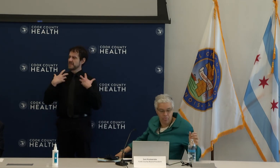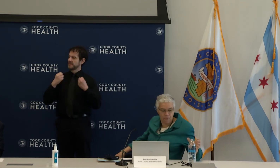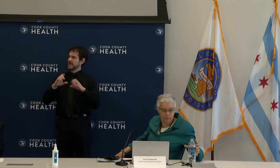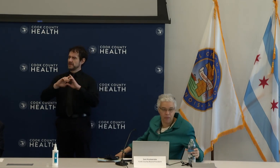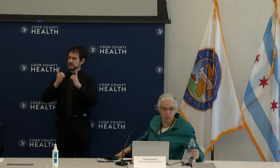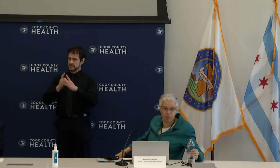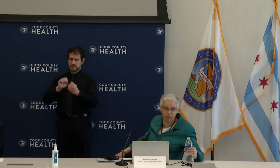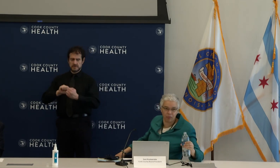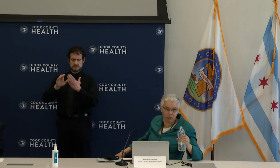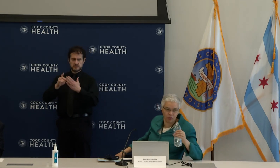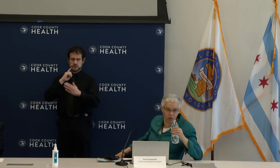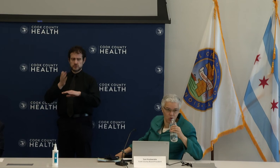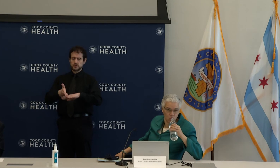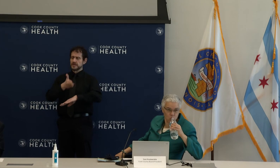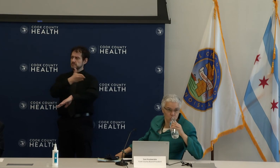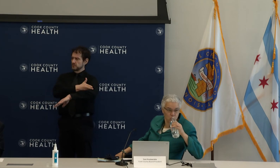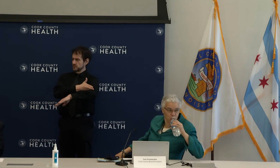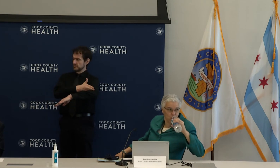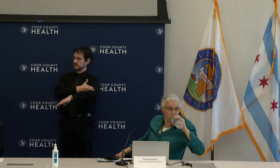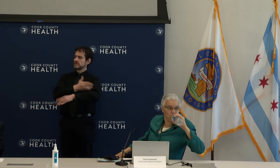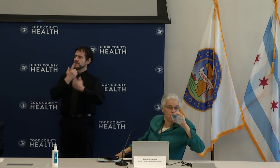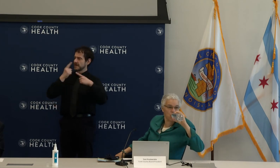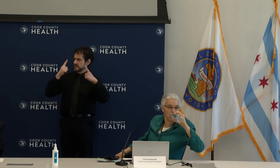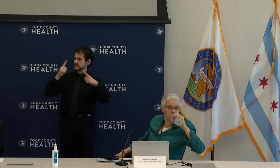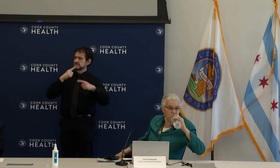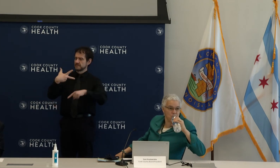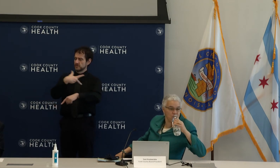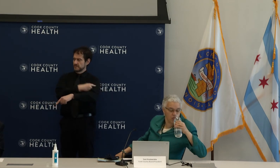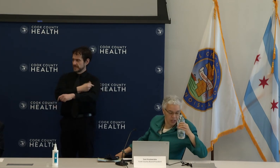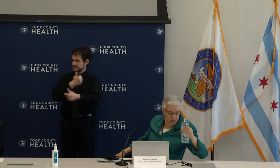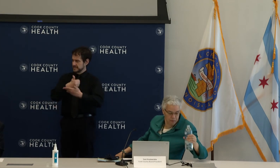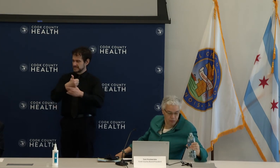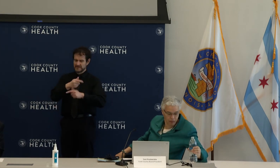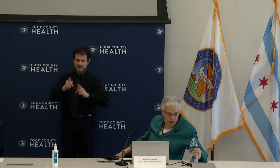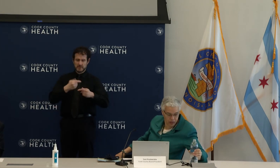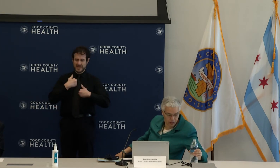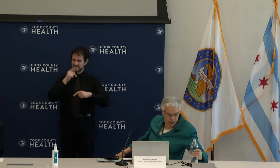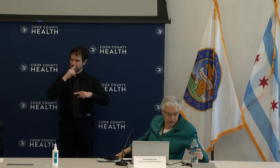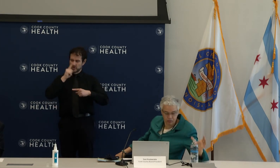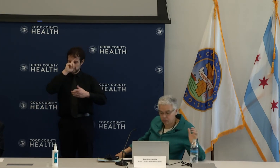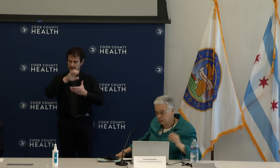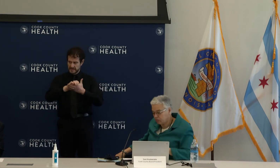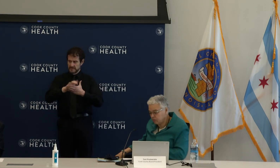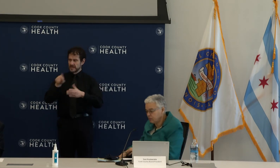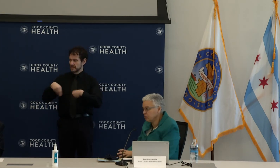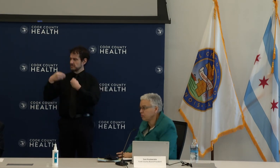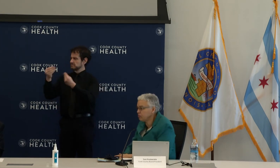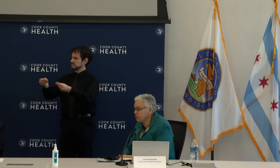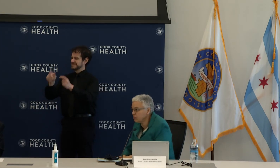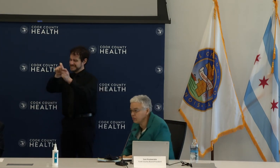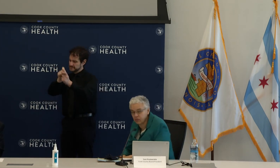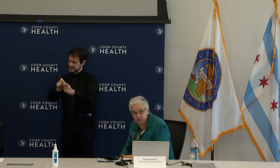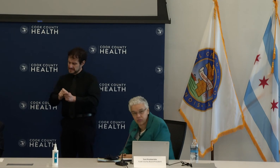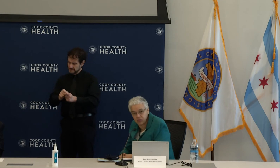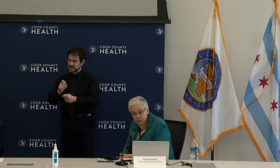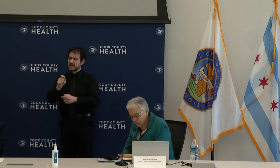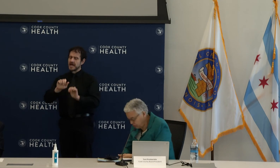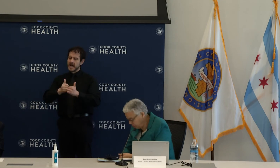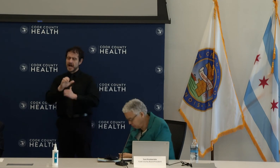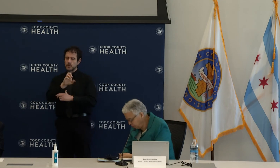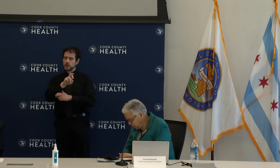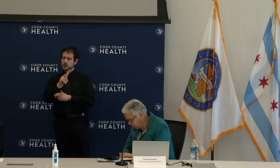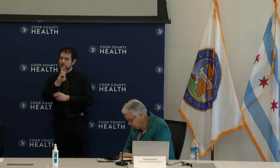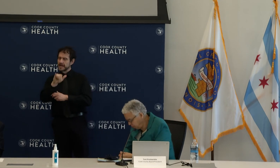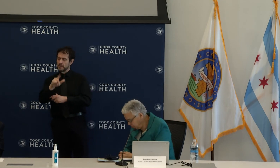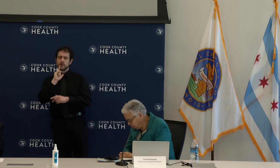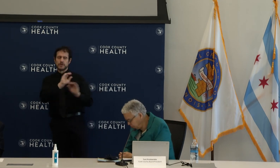confront to increase the efficacy of the vaccine itself. So I was wondering if you could offer any specifics on what the county plans to do to